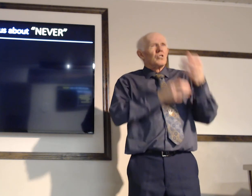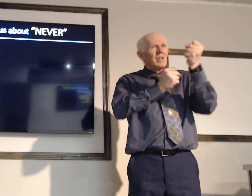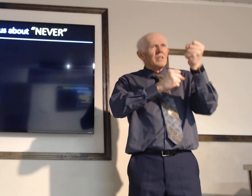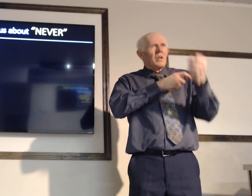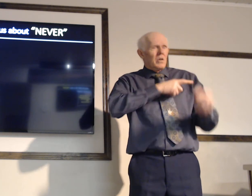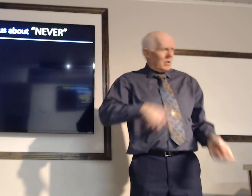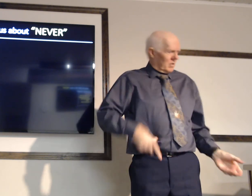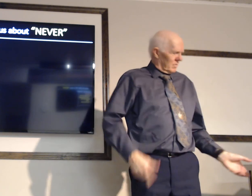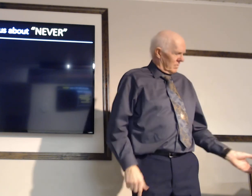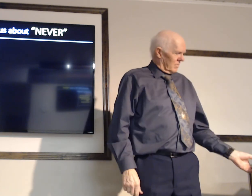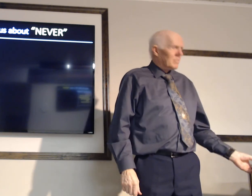Trust the Lord.